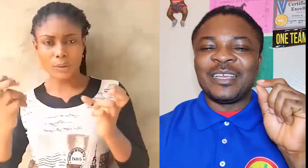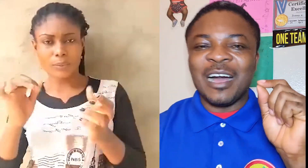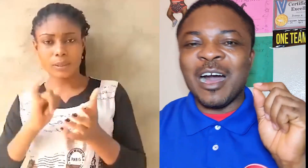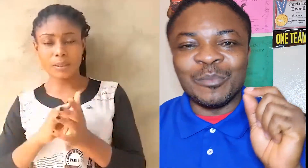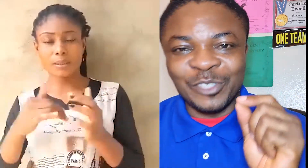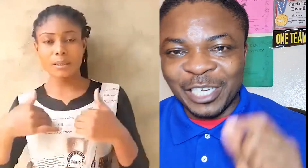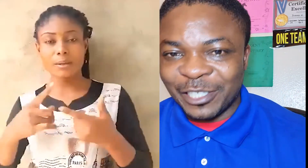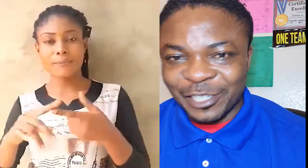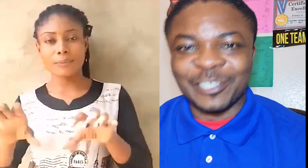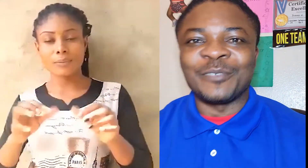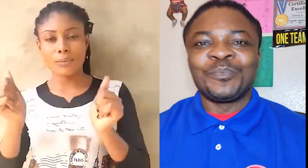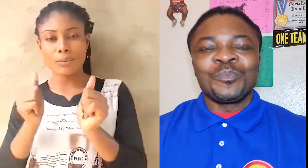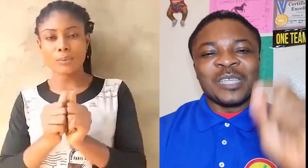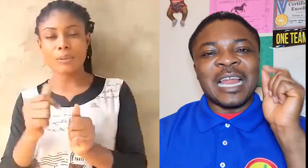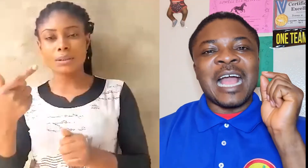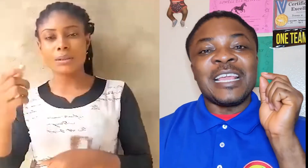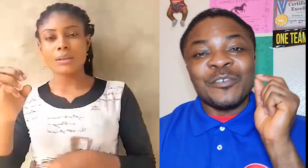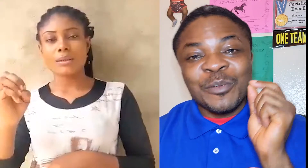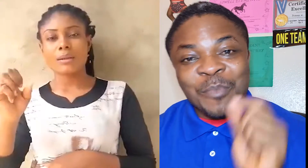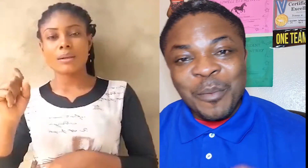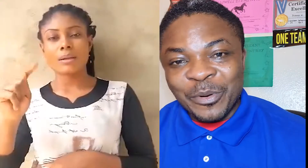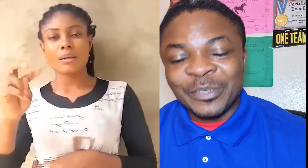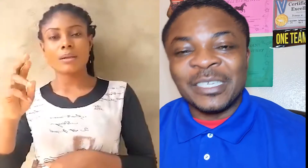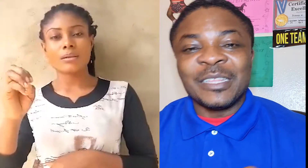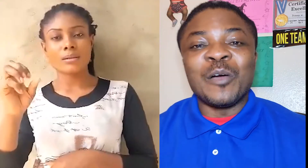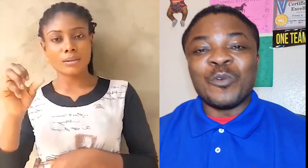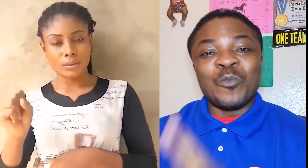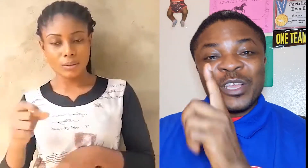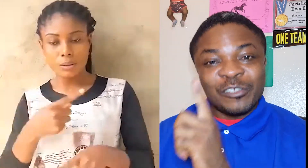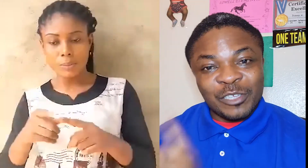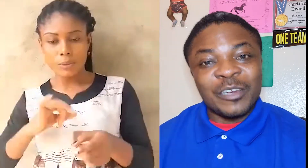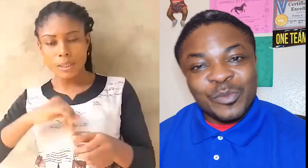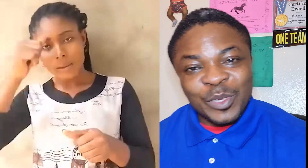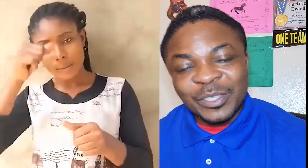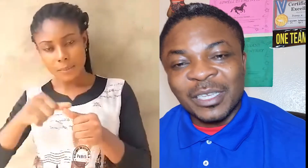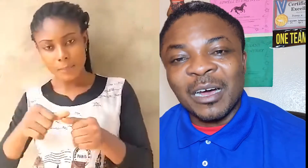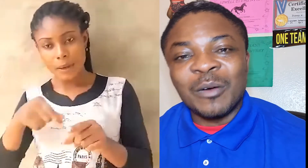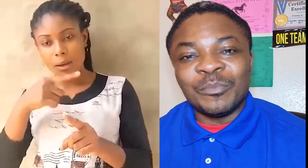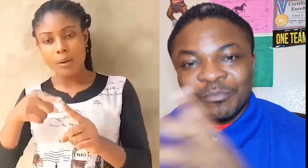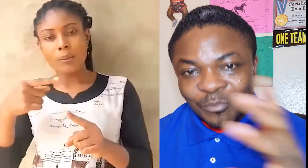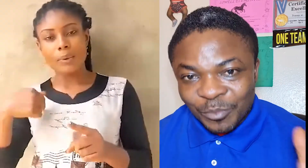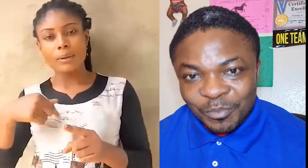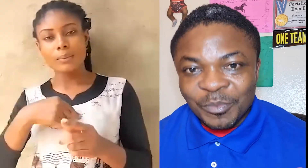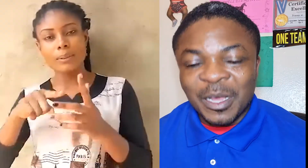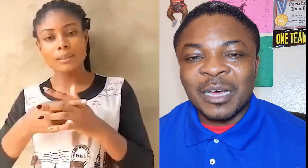with gestures, and I remember that when we started this